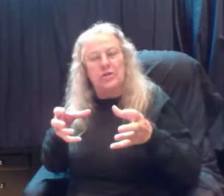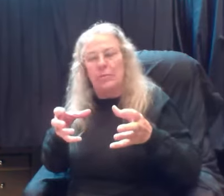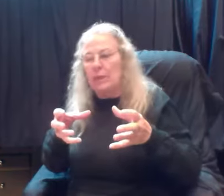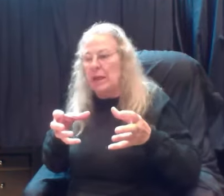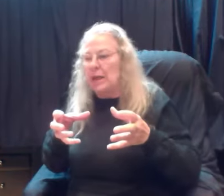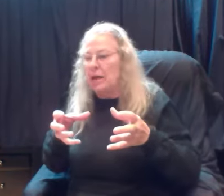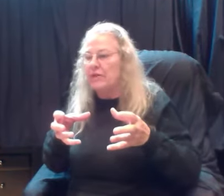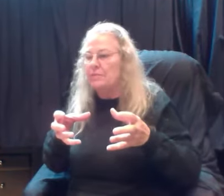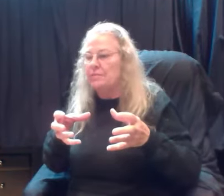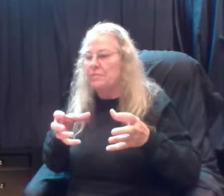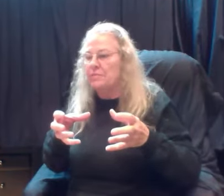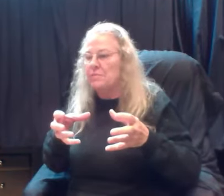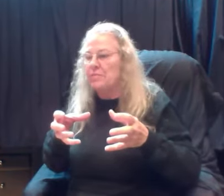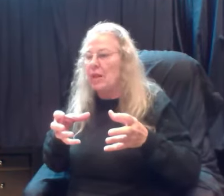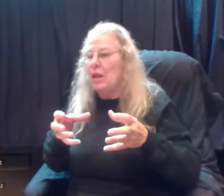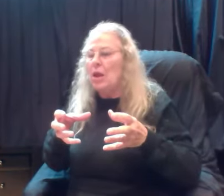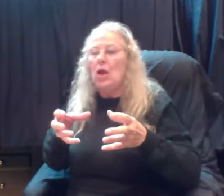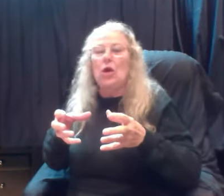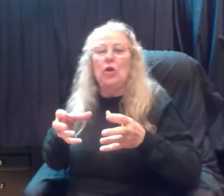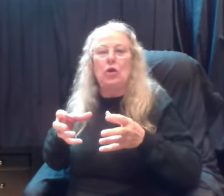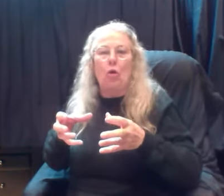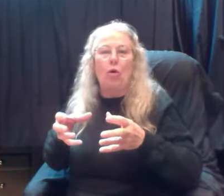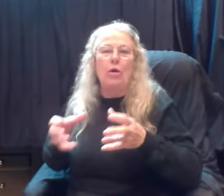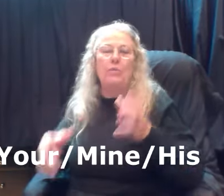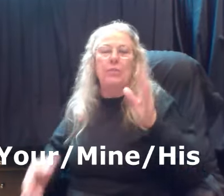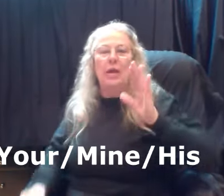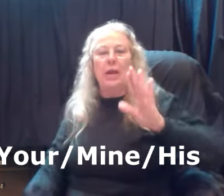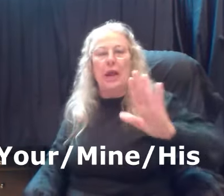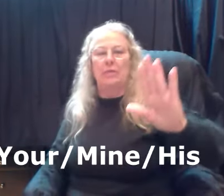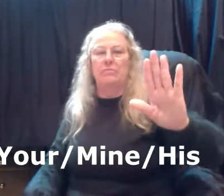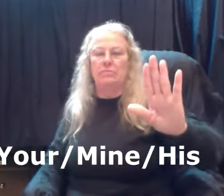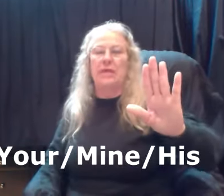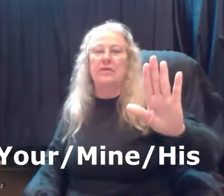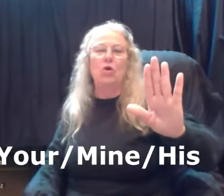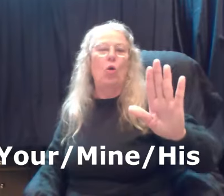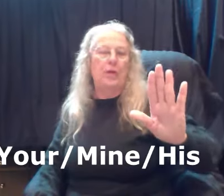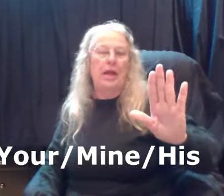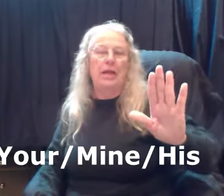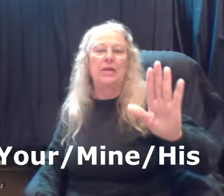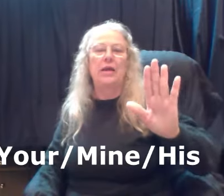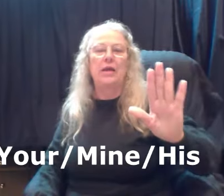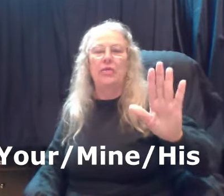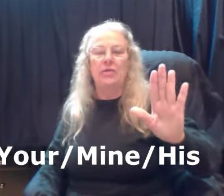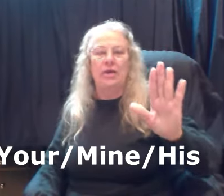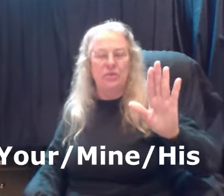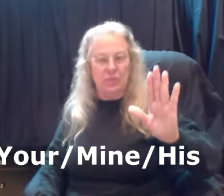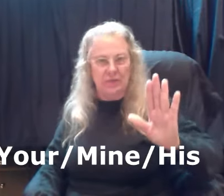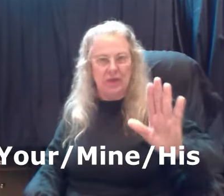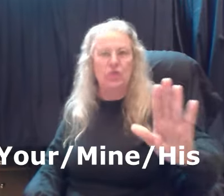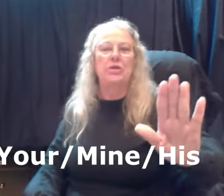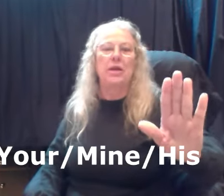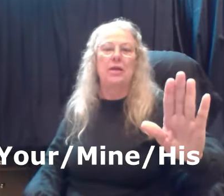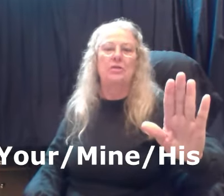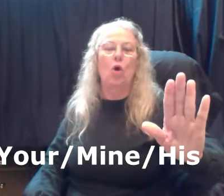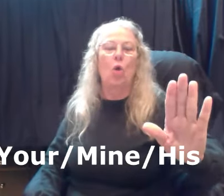meaning of it. Your, and that's open hand. Anything that is possession, it is open